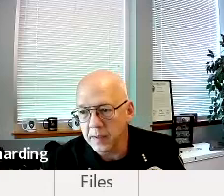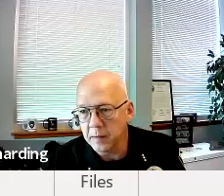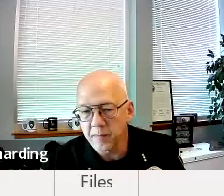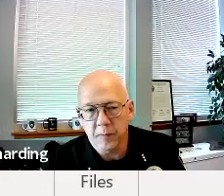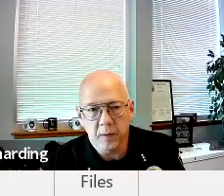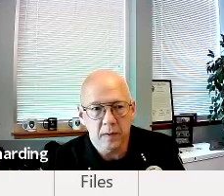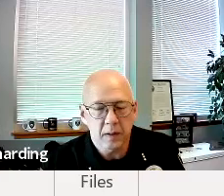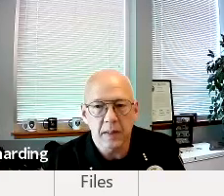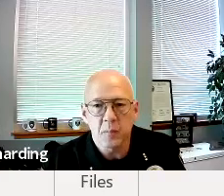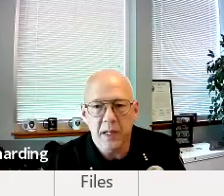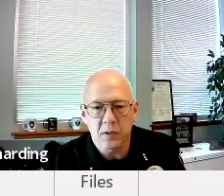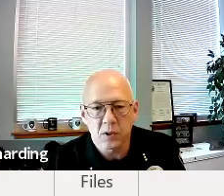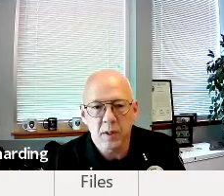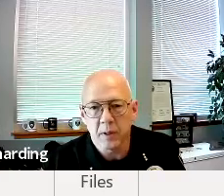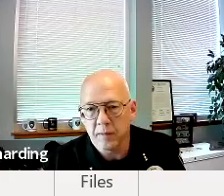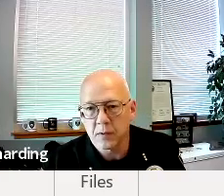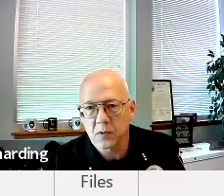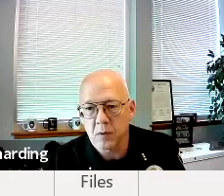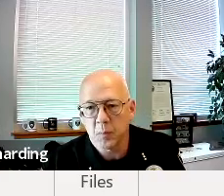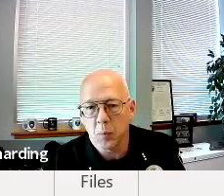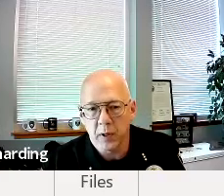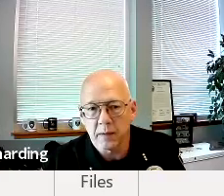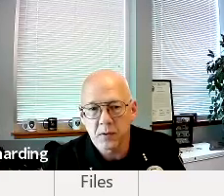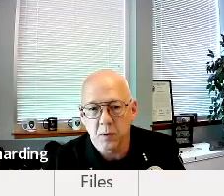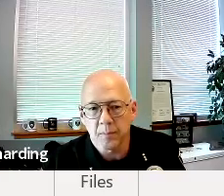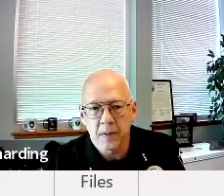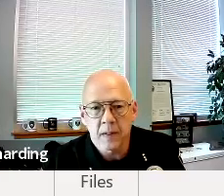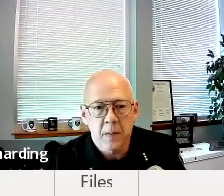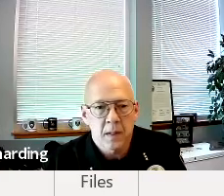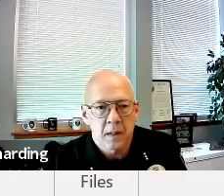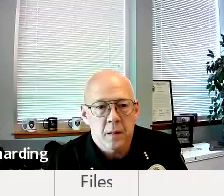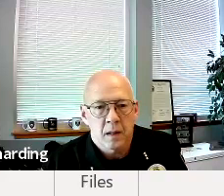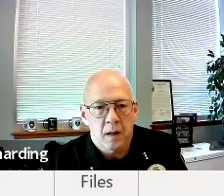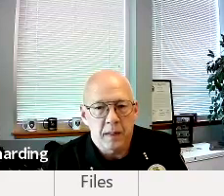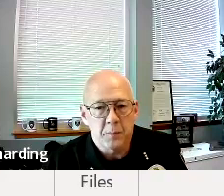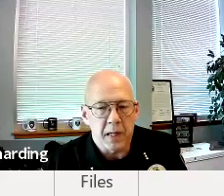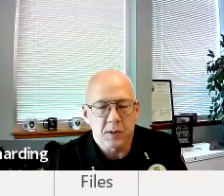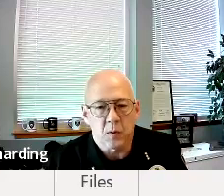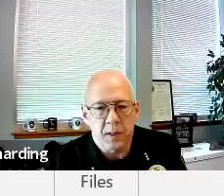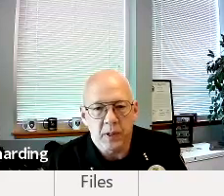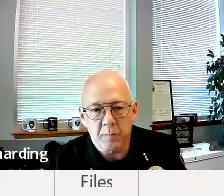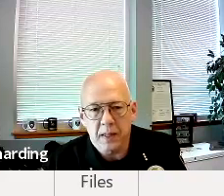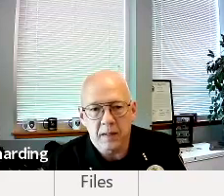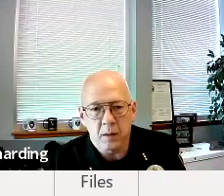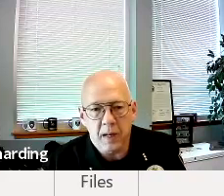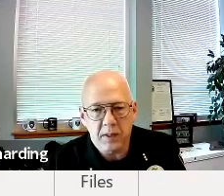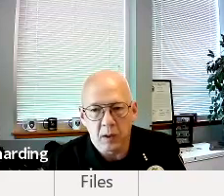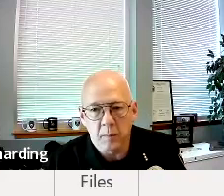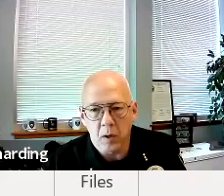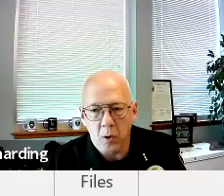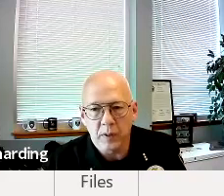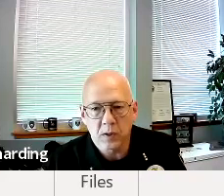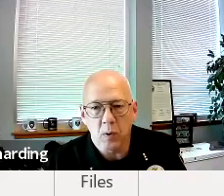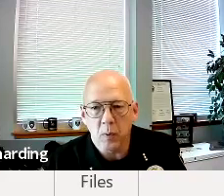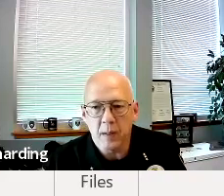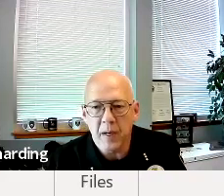some kind of inpatient treatment if it's appropriate. So but I just don't think we can make the arrest